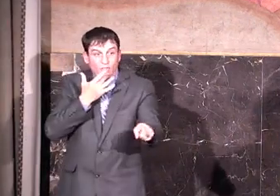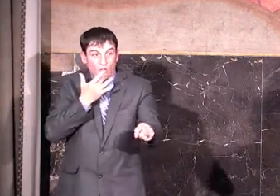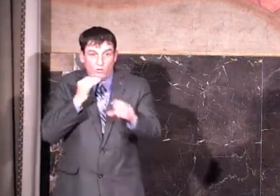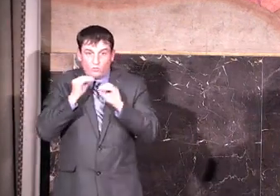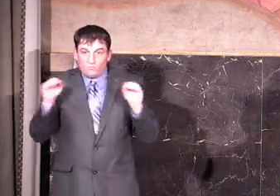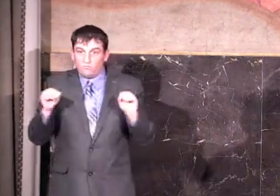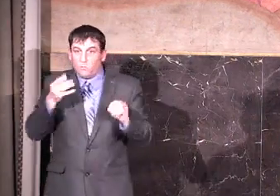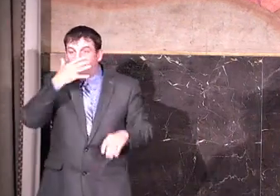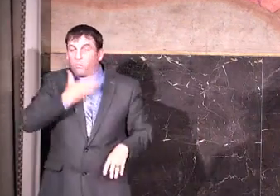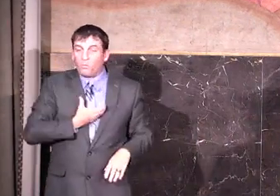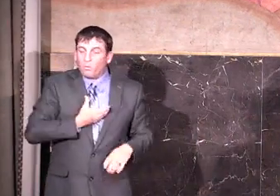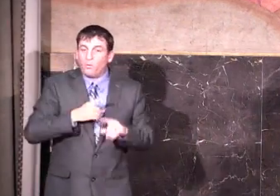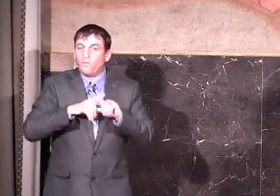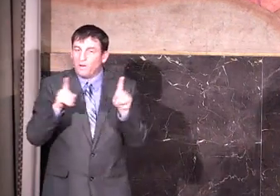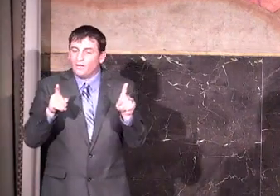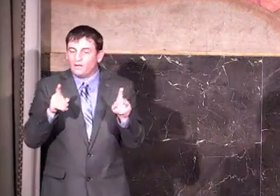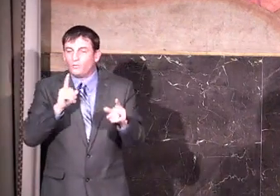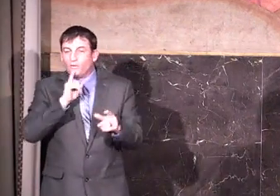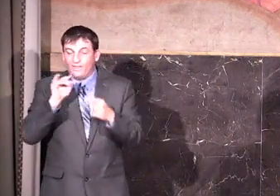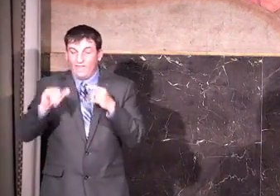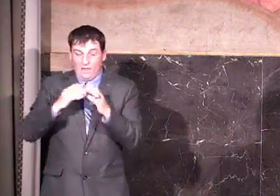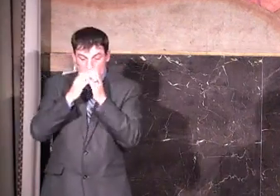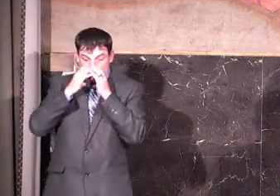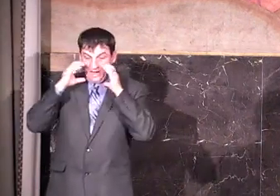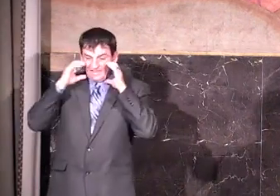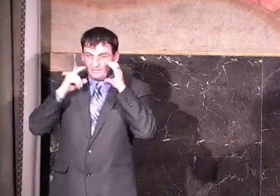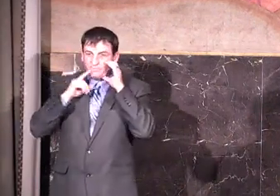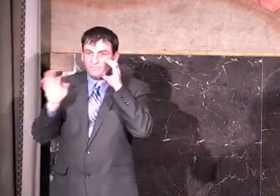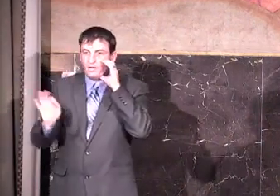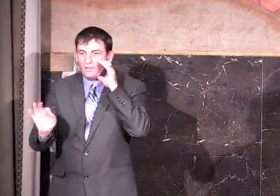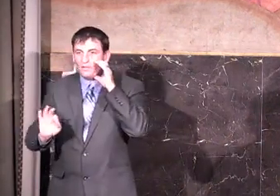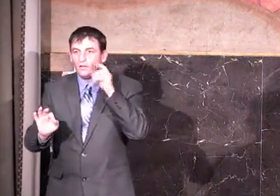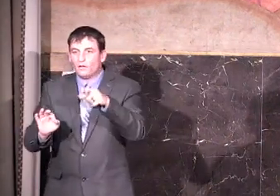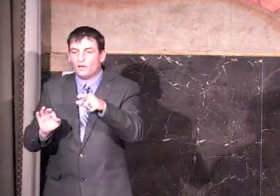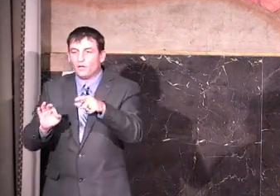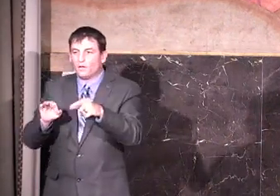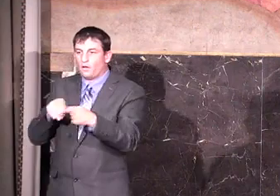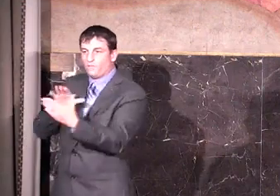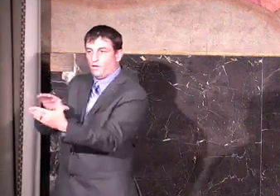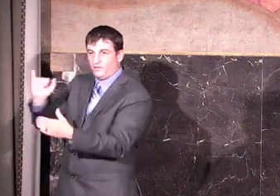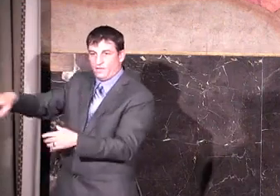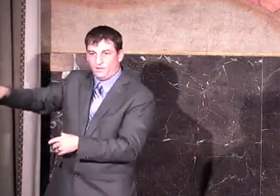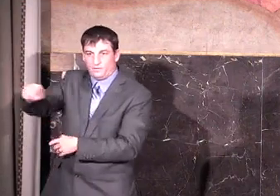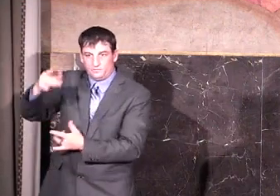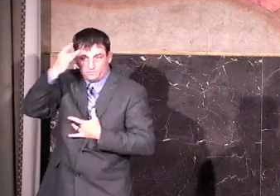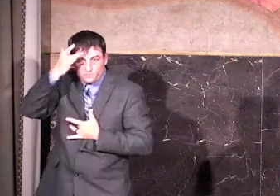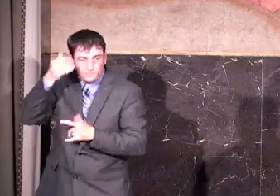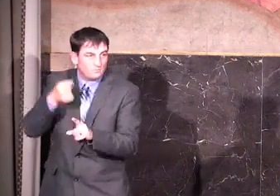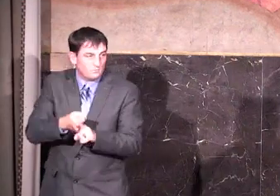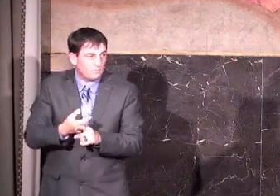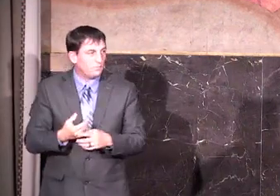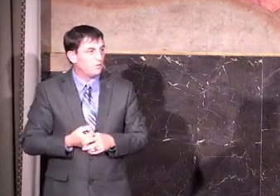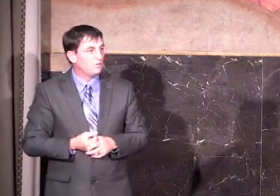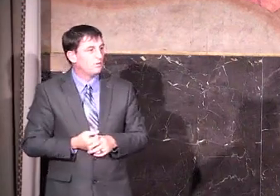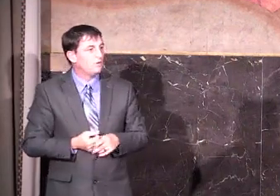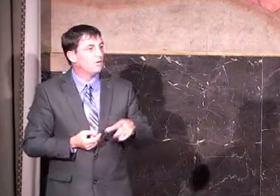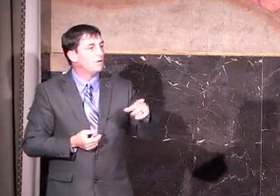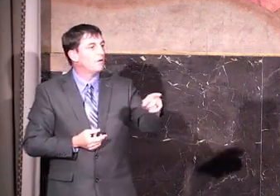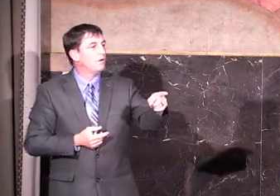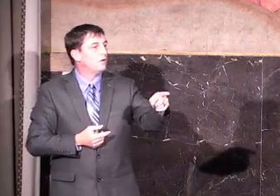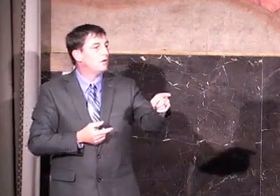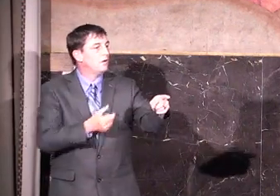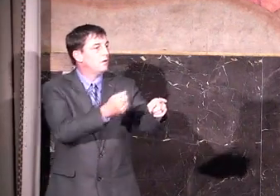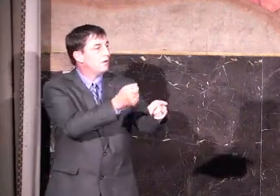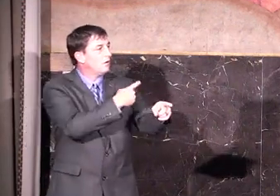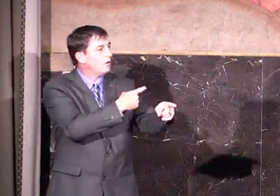but it's a minor inconvenience in light of what we're up against. Leo? On the phone call this morning with the